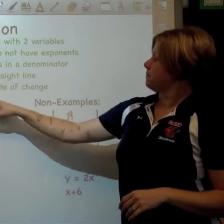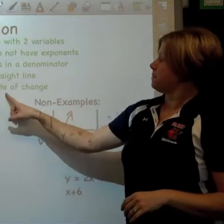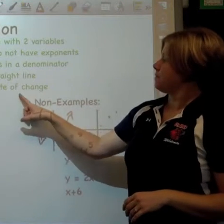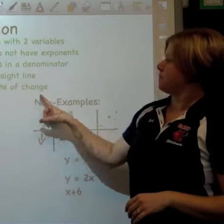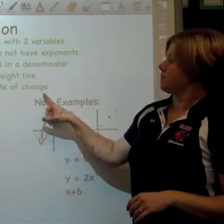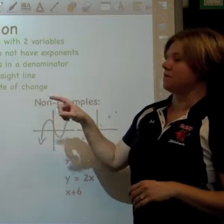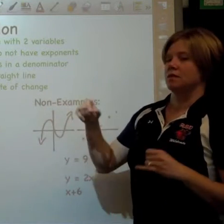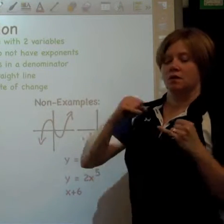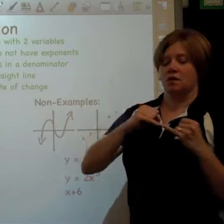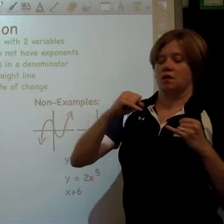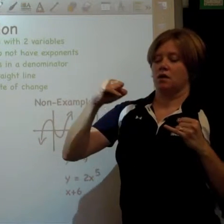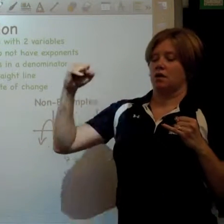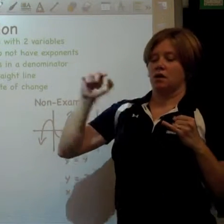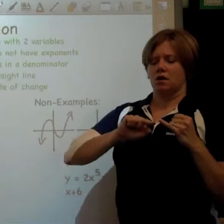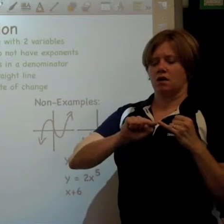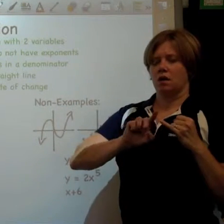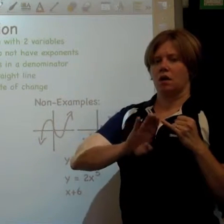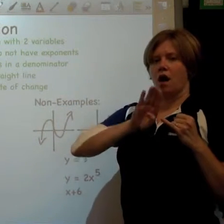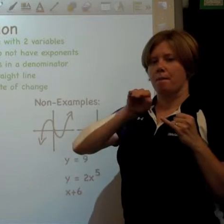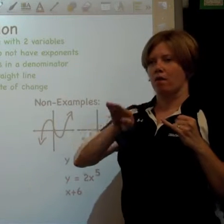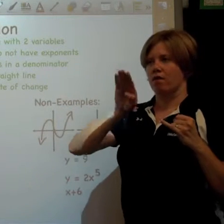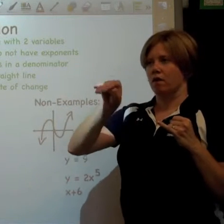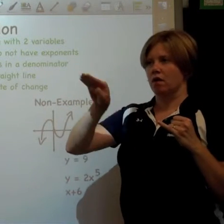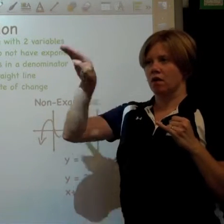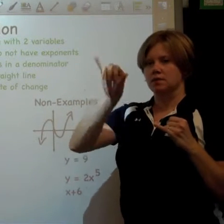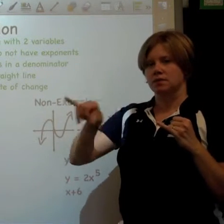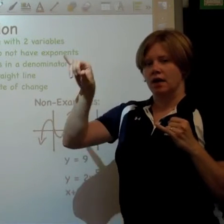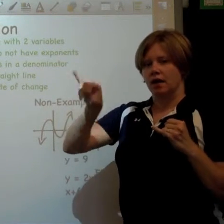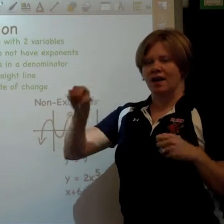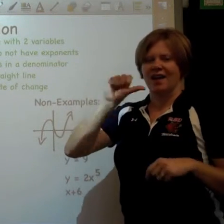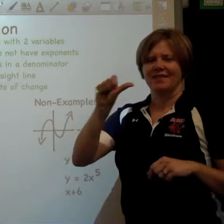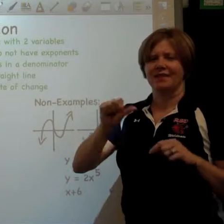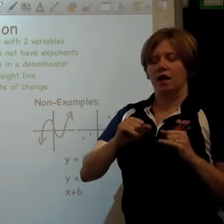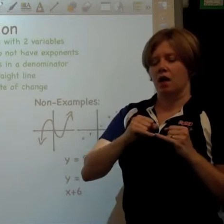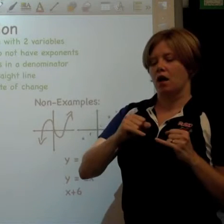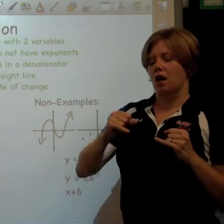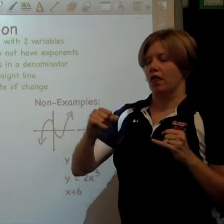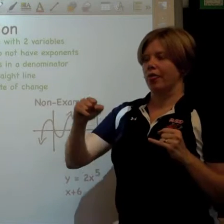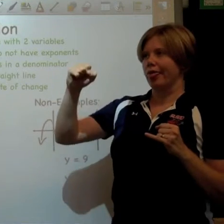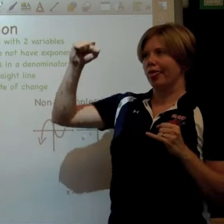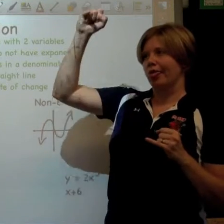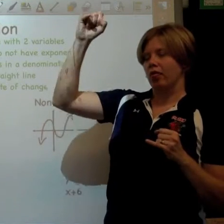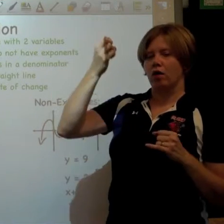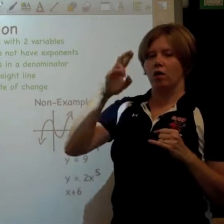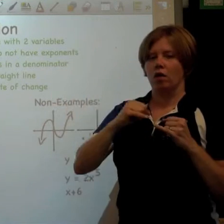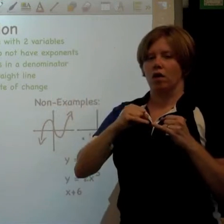And there's a constant rate of change. The line goes up and over and up and over at the same rate. So it's not a line that kind of changes directions,